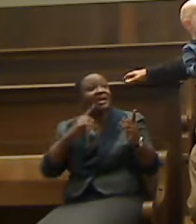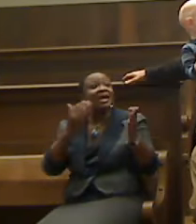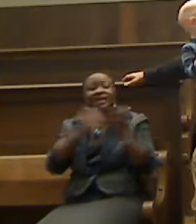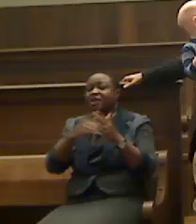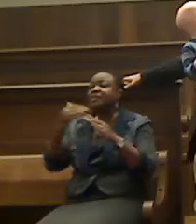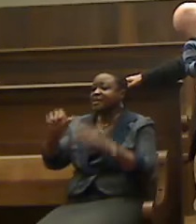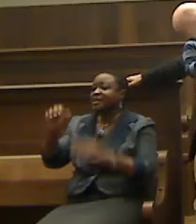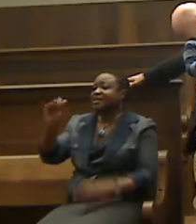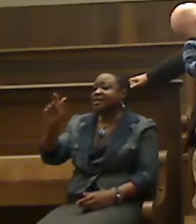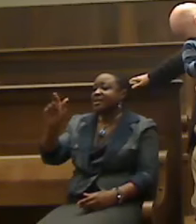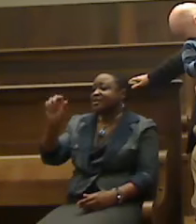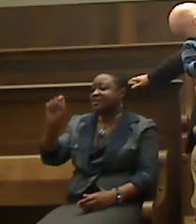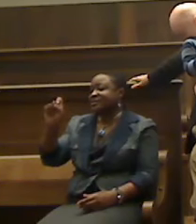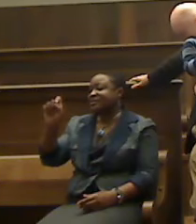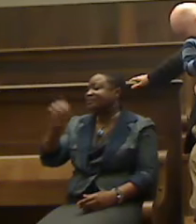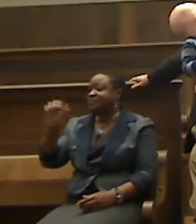Alexis,